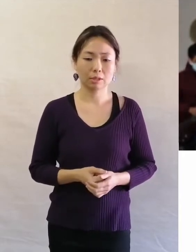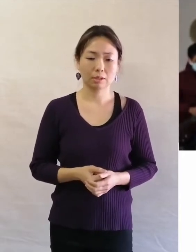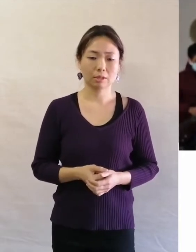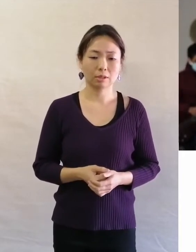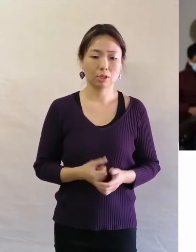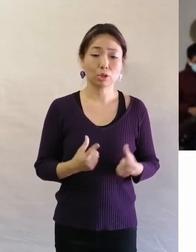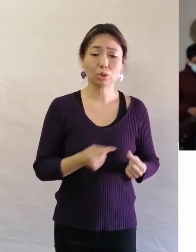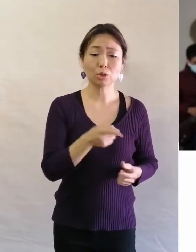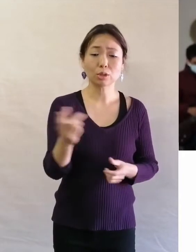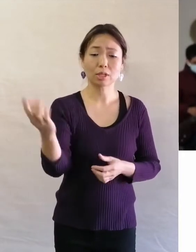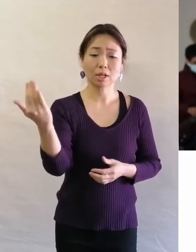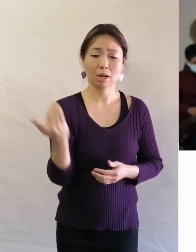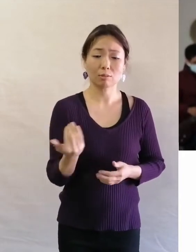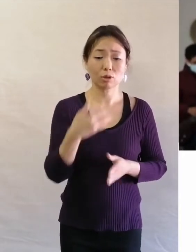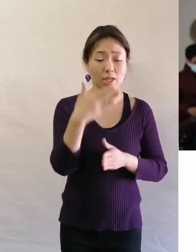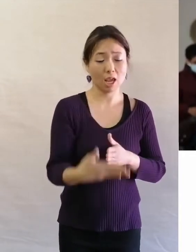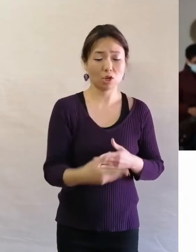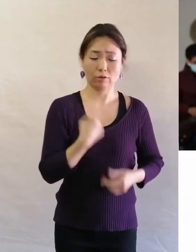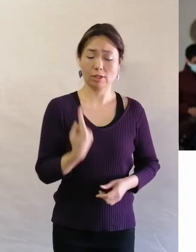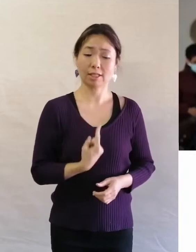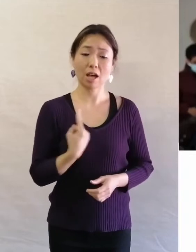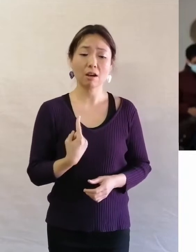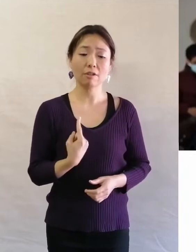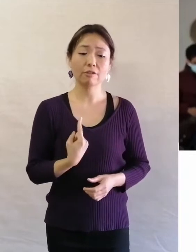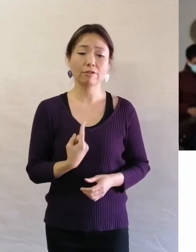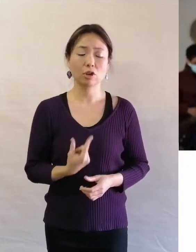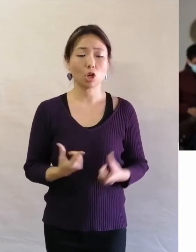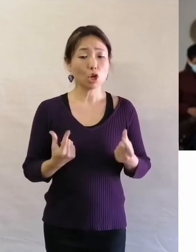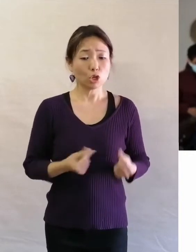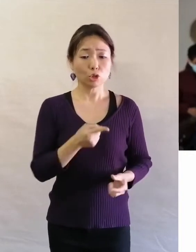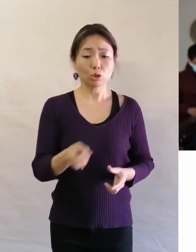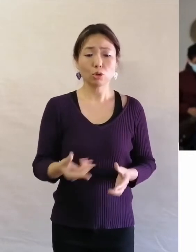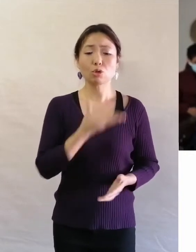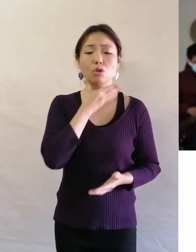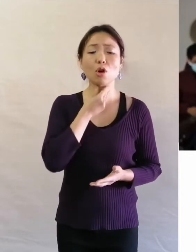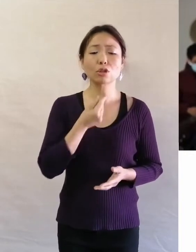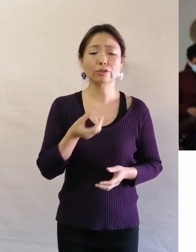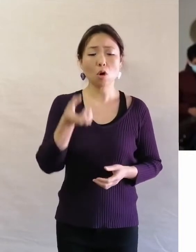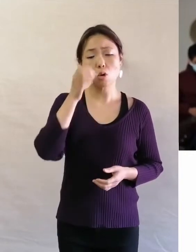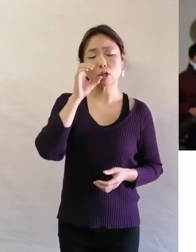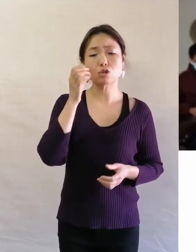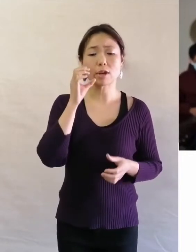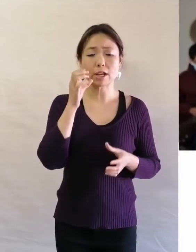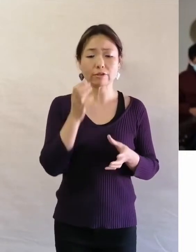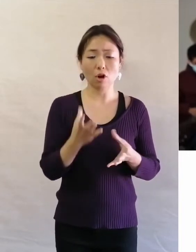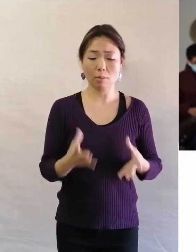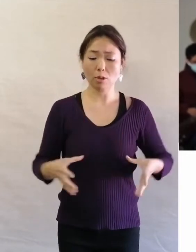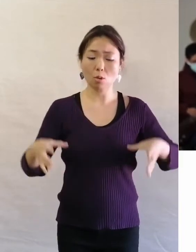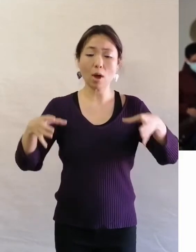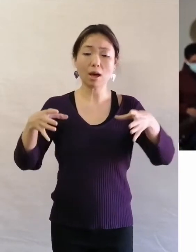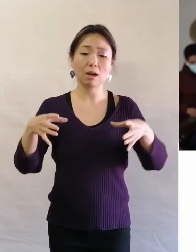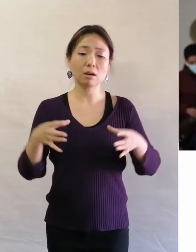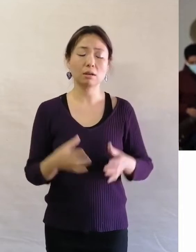Do you come to the end of yourself? Do you thirst for a drink